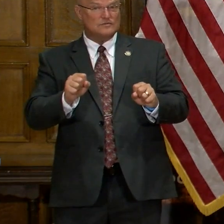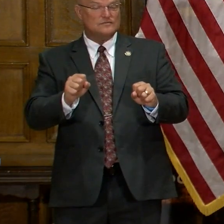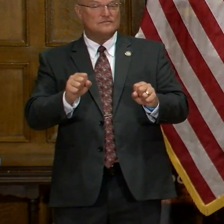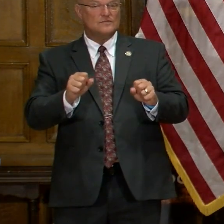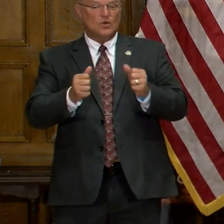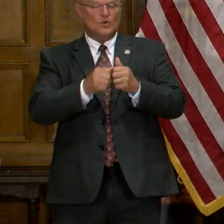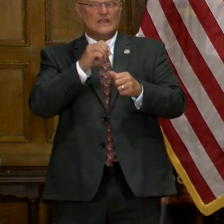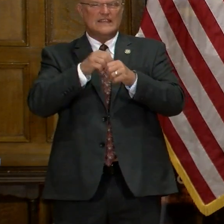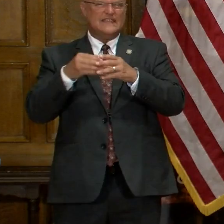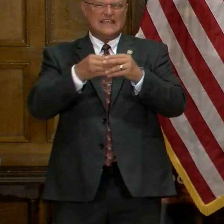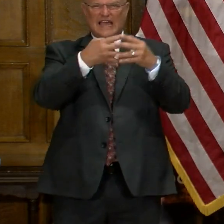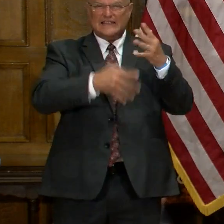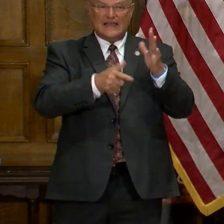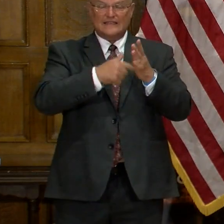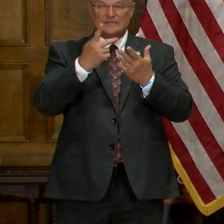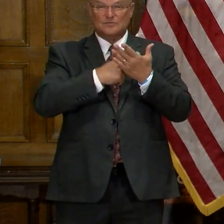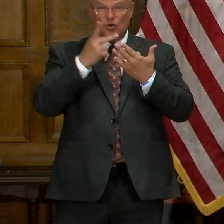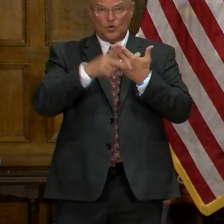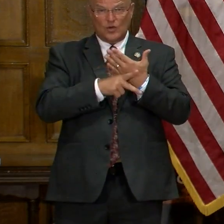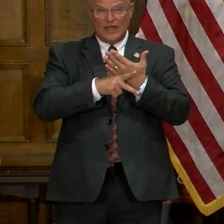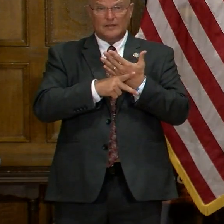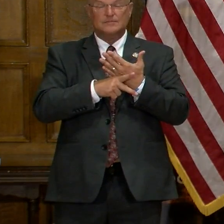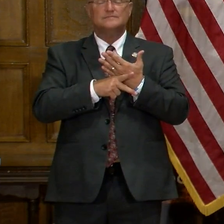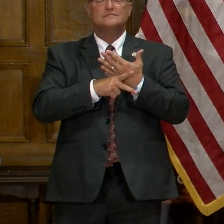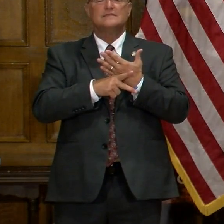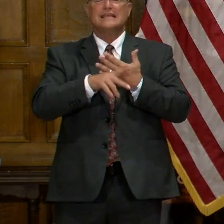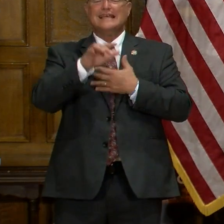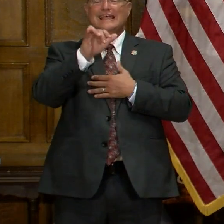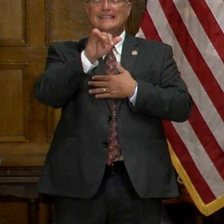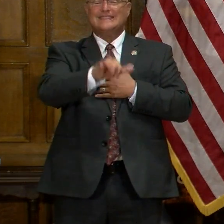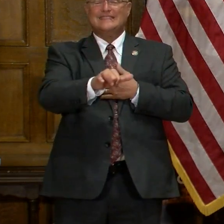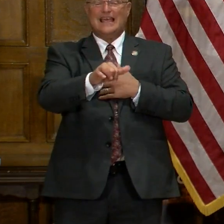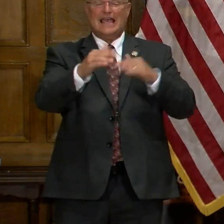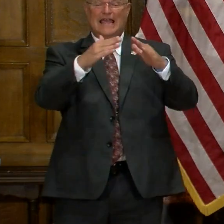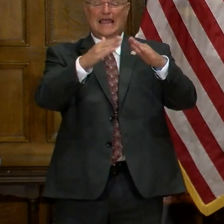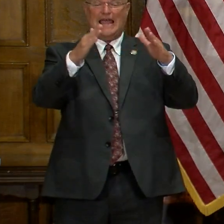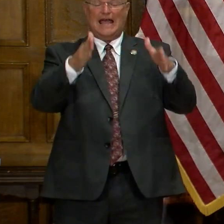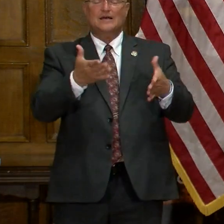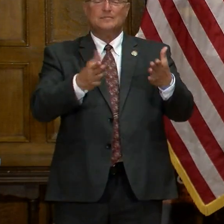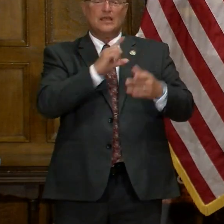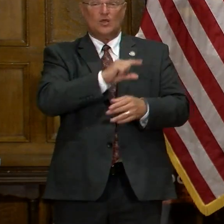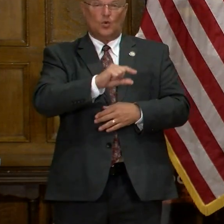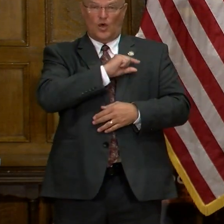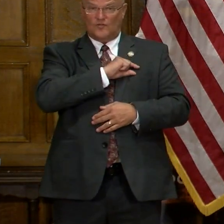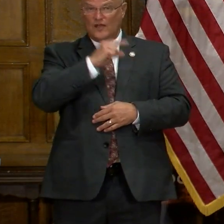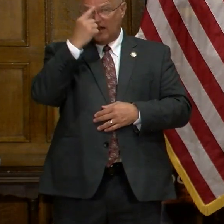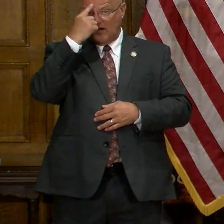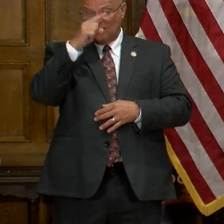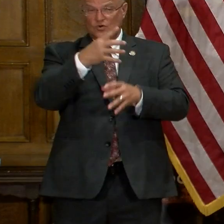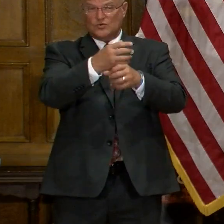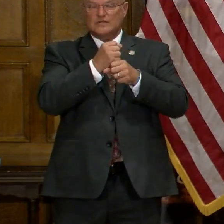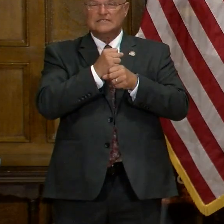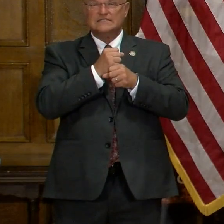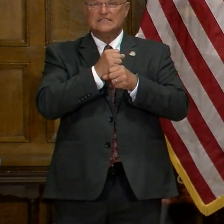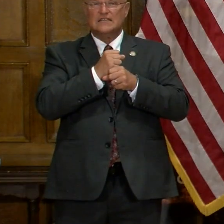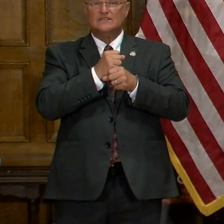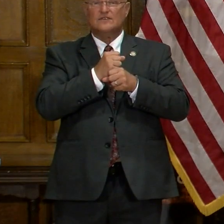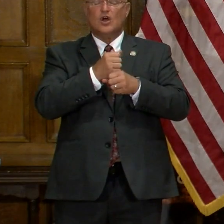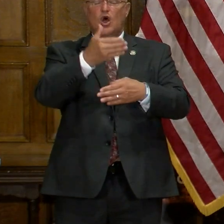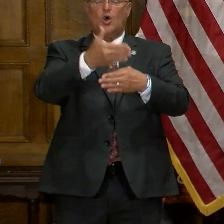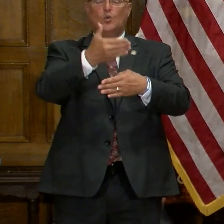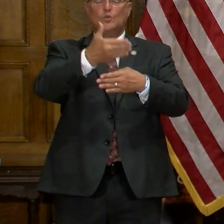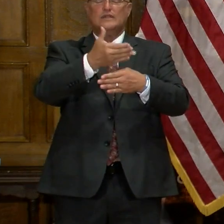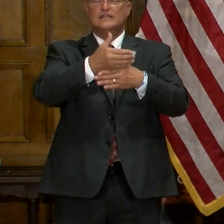possible within the guidelines of this program, that household may qualify to receive a window